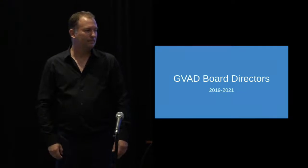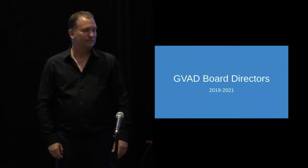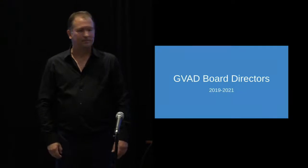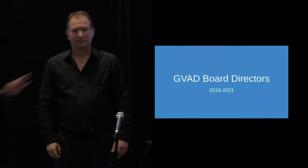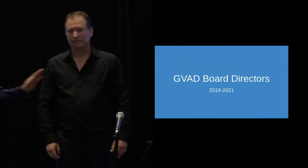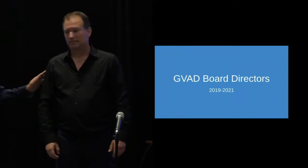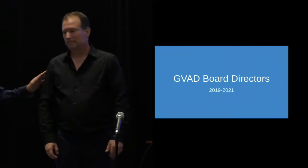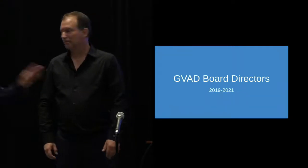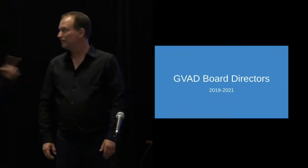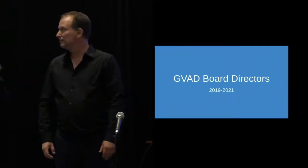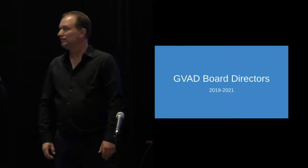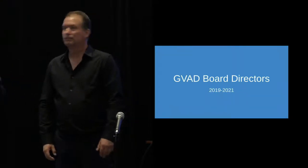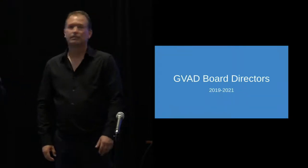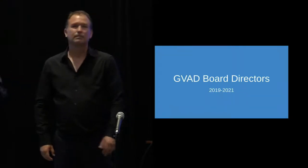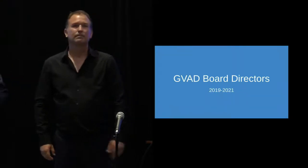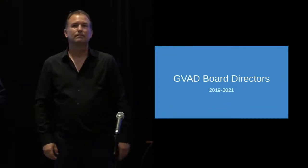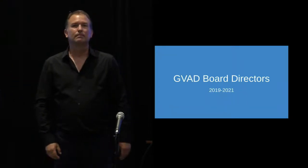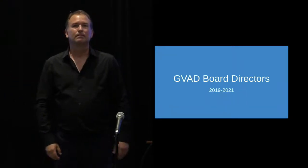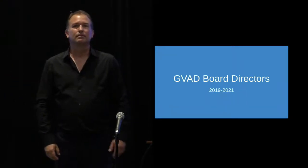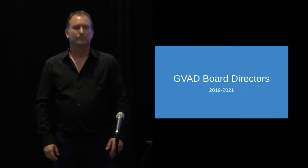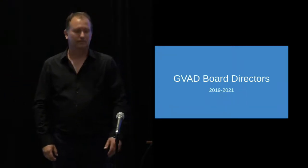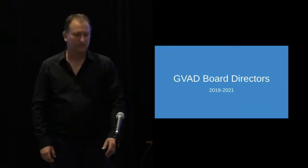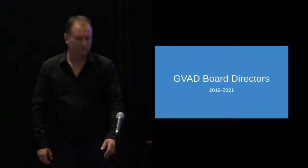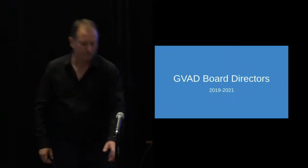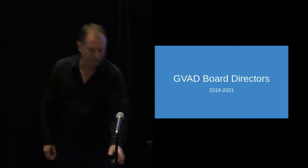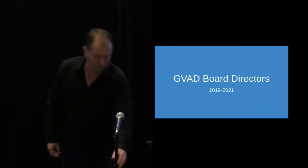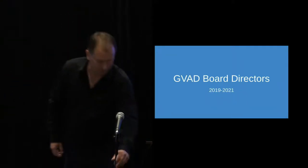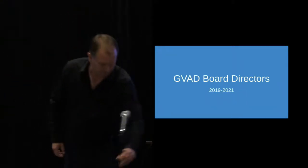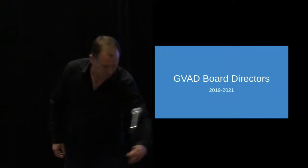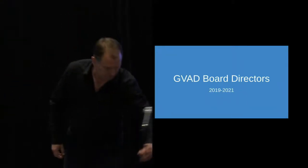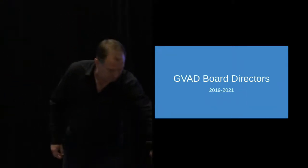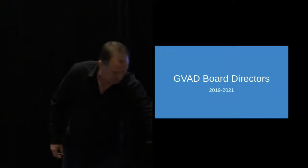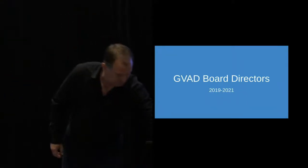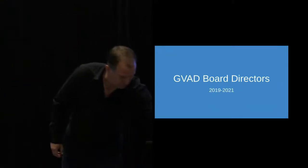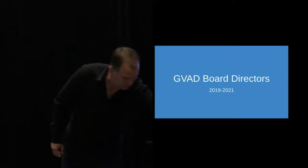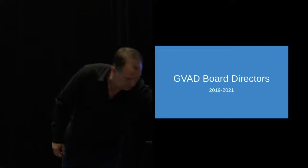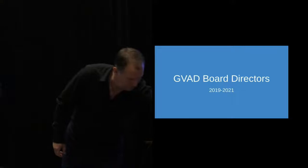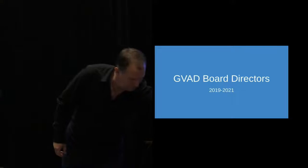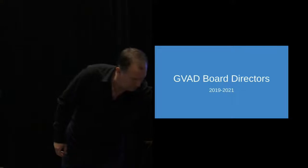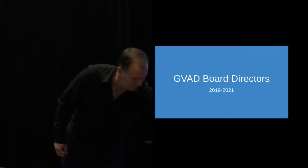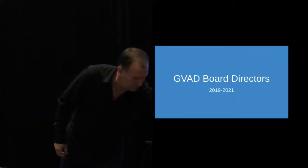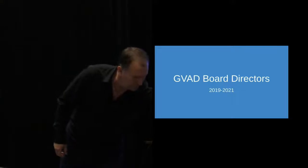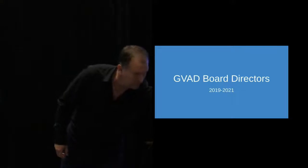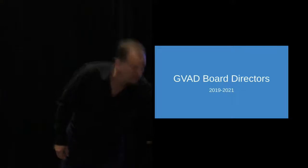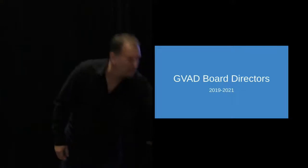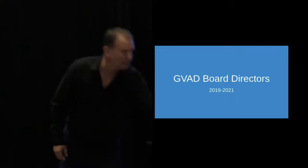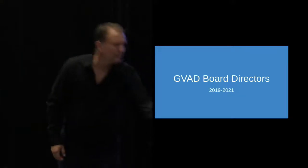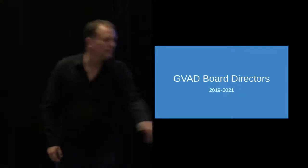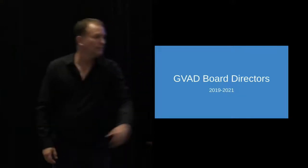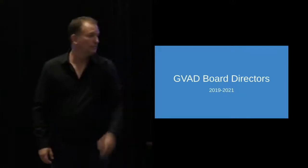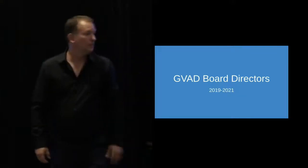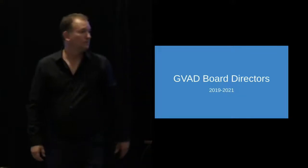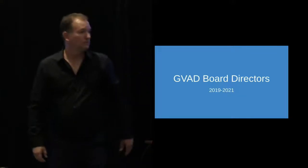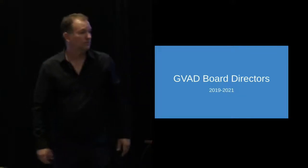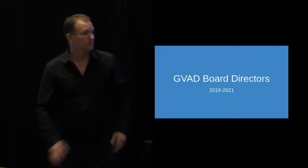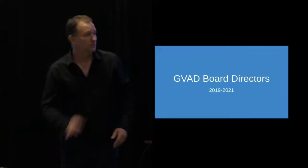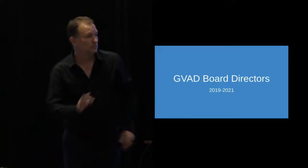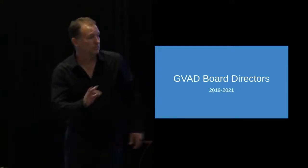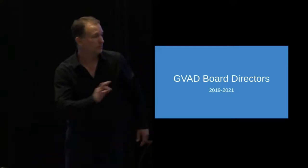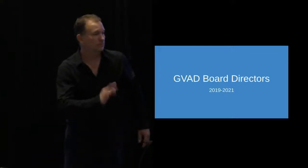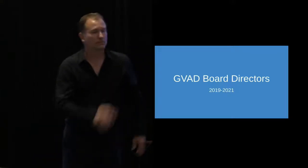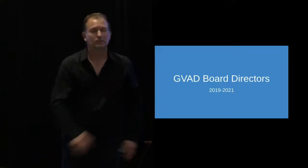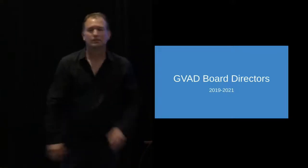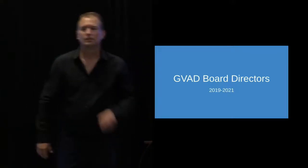Sorry, I am being directed to move the mic out of the way. One